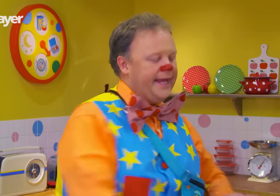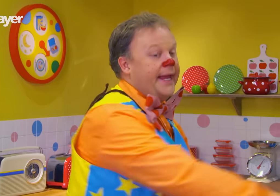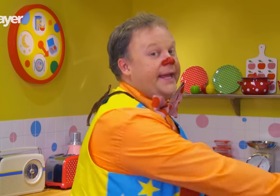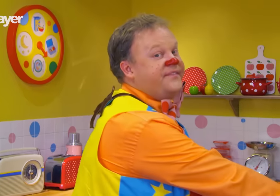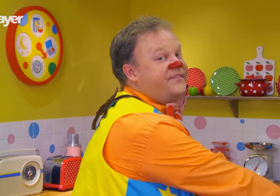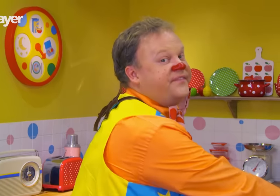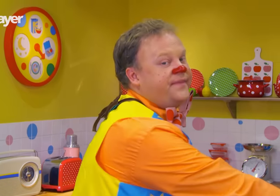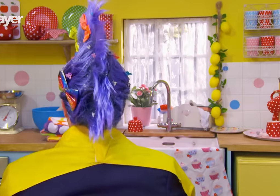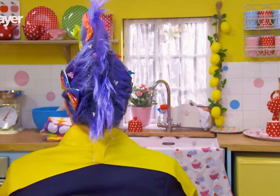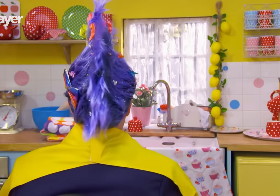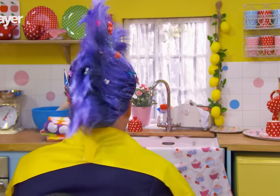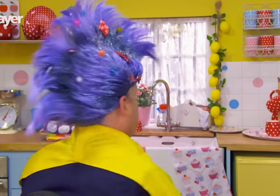please. Ta-da!